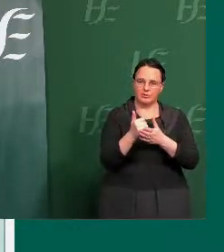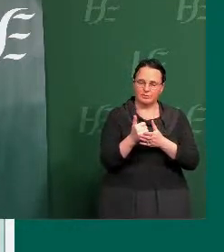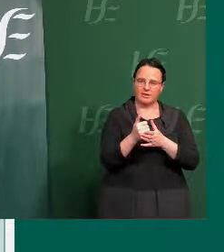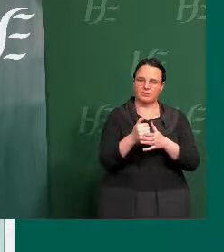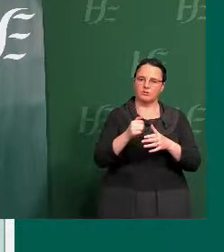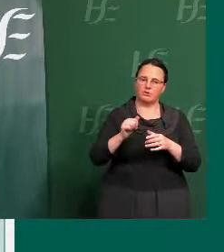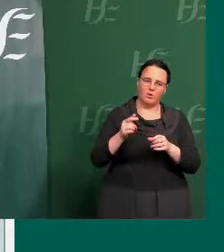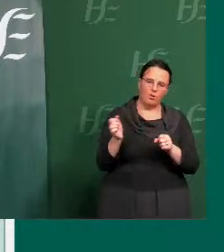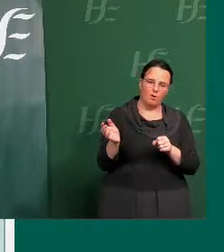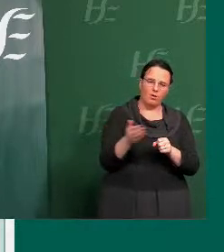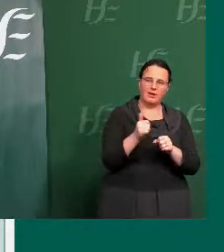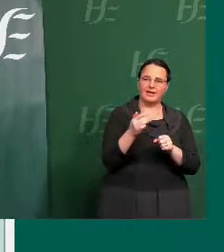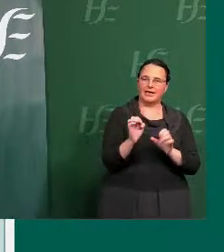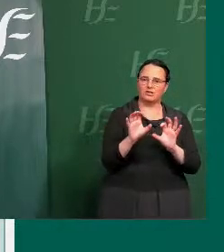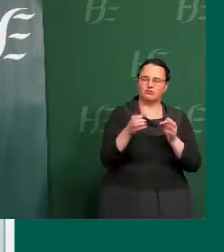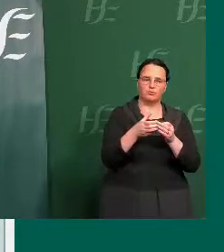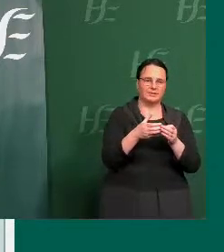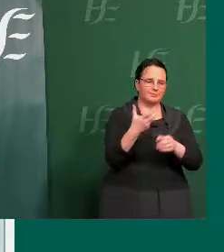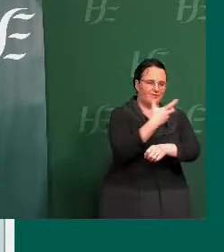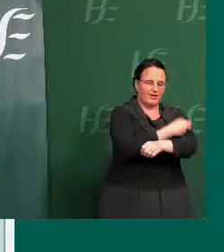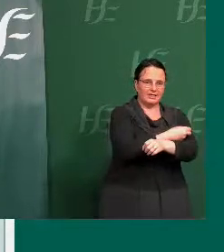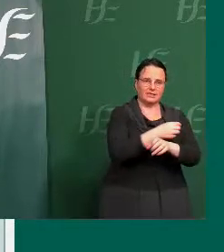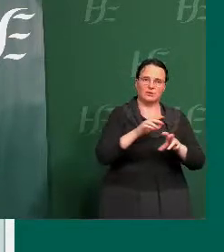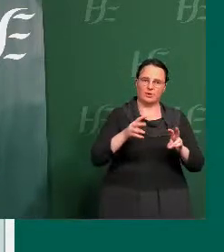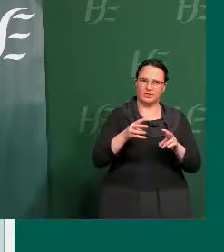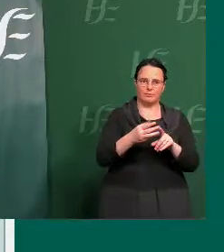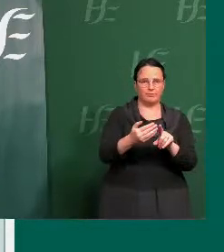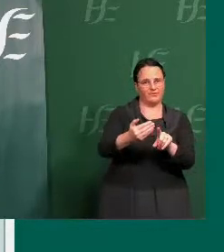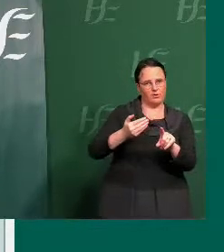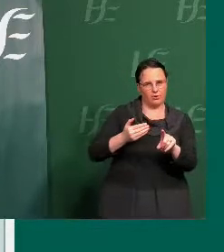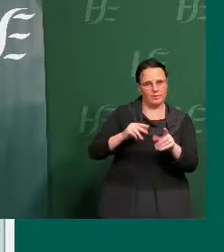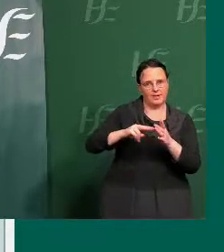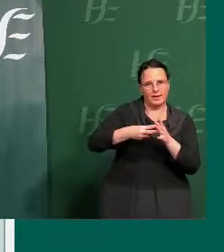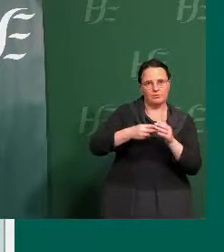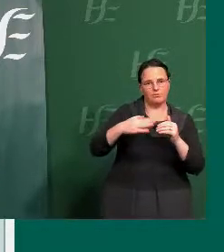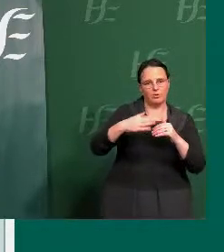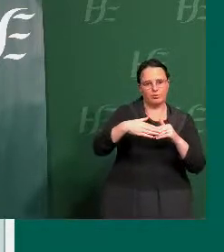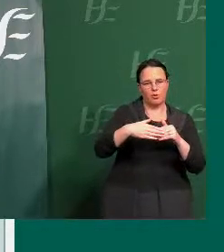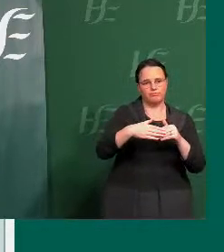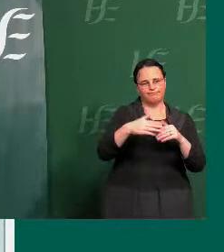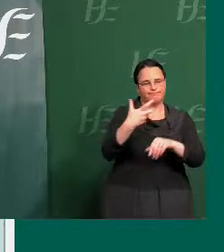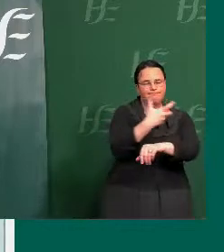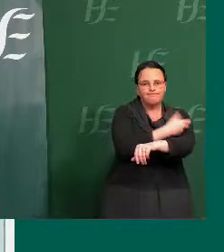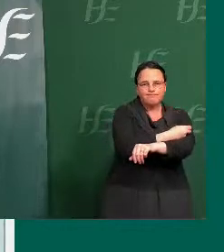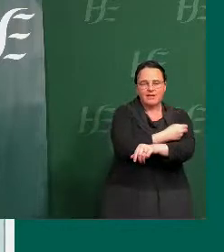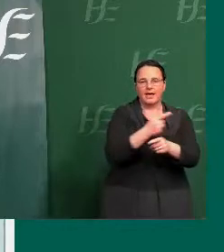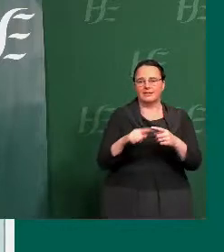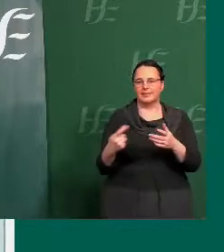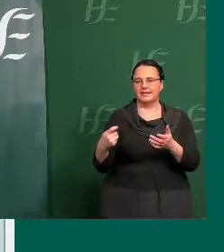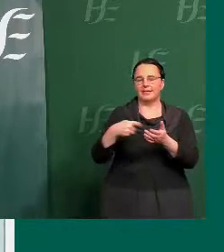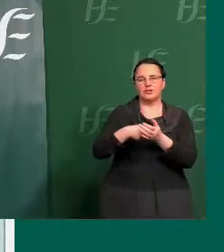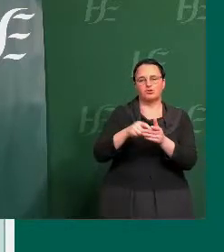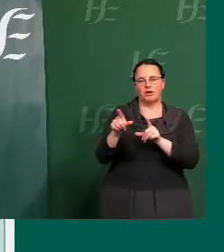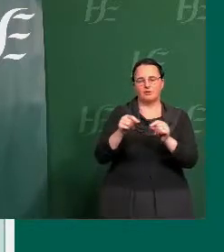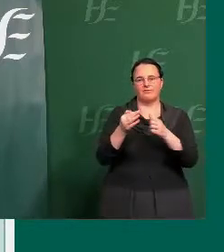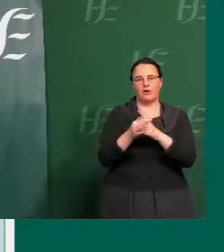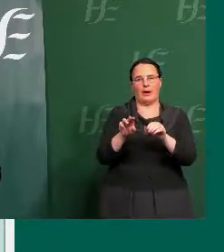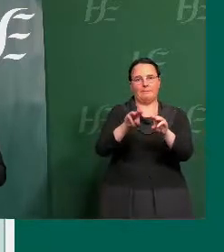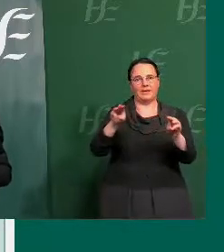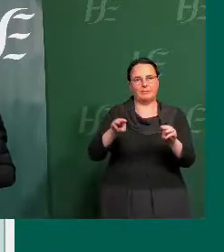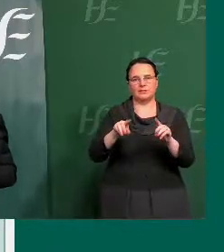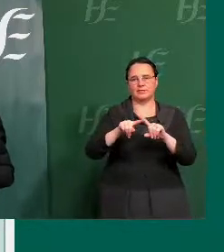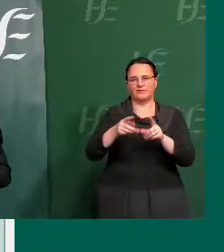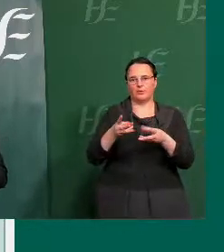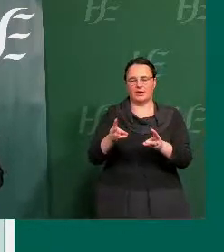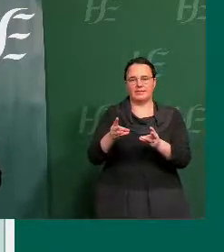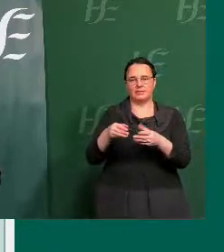accelerating all age groups forward than originally planned, and equally putting in additional options for the public through various